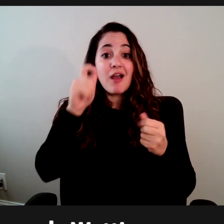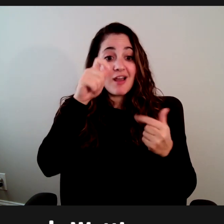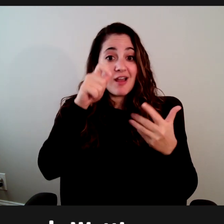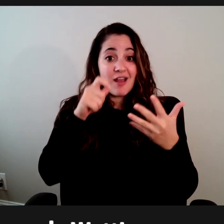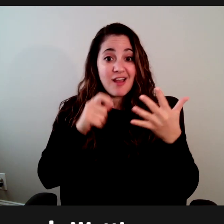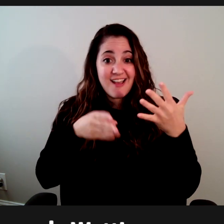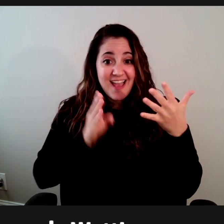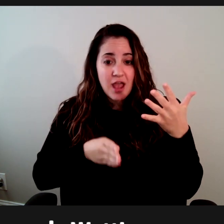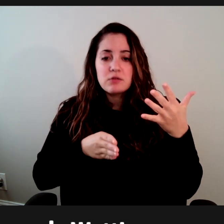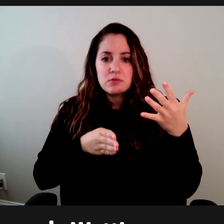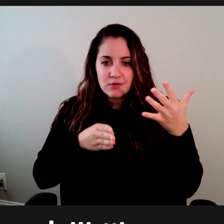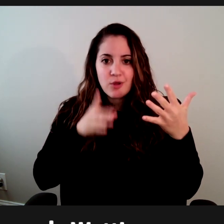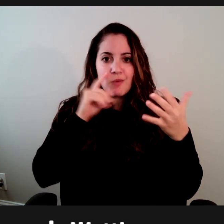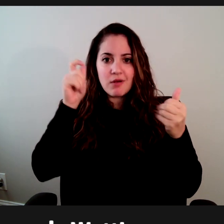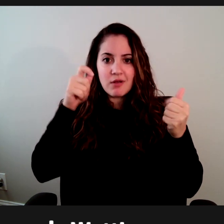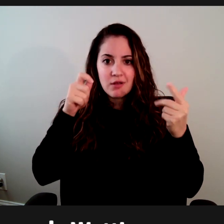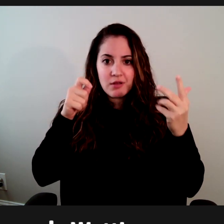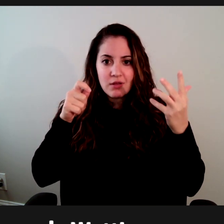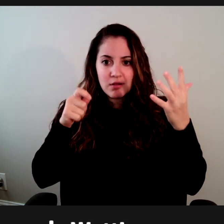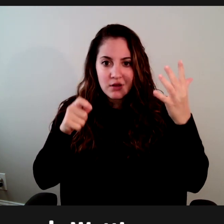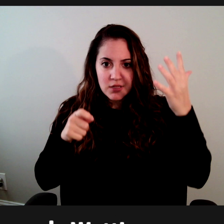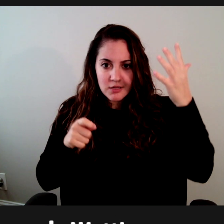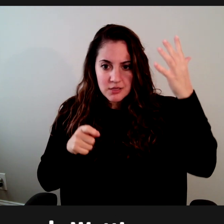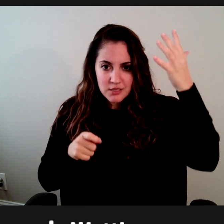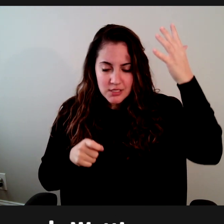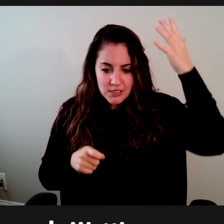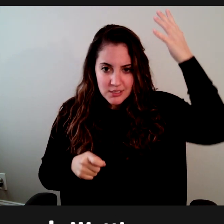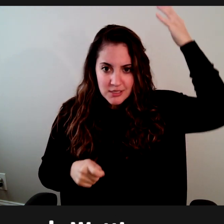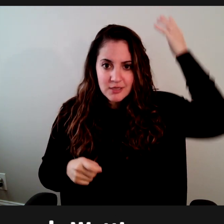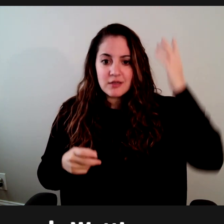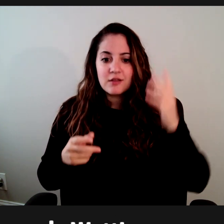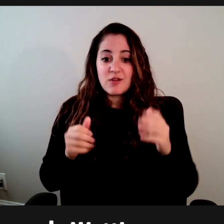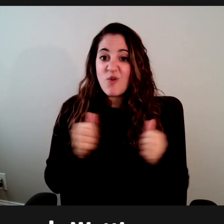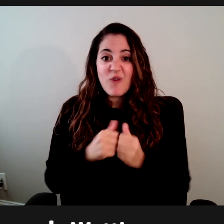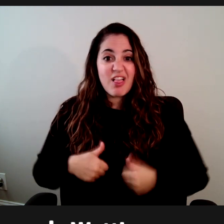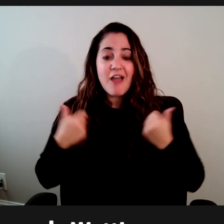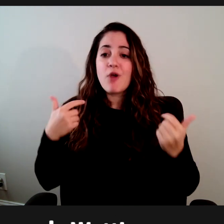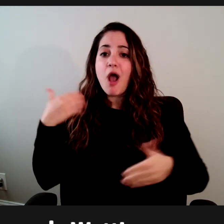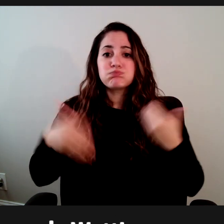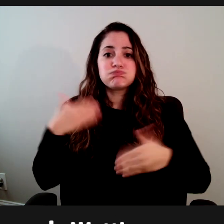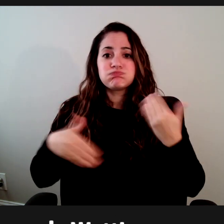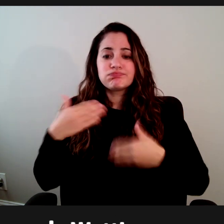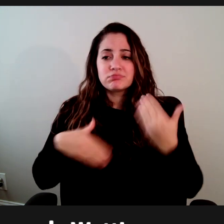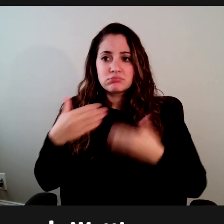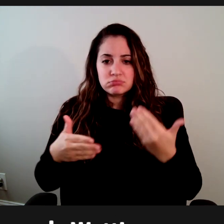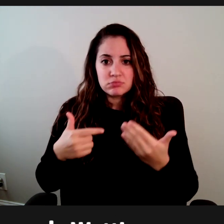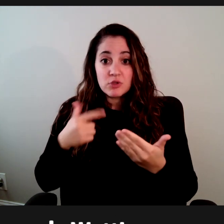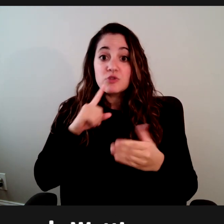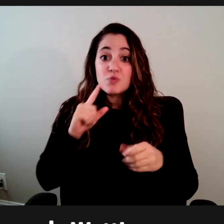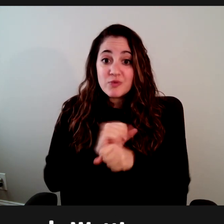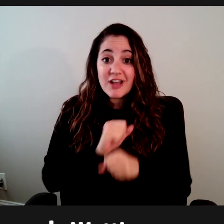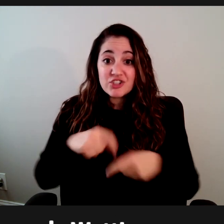never going to end. No. And so we're just on this wheel, like running and running and running. And then we